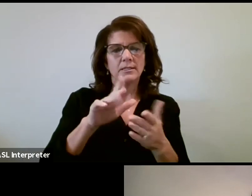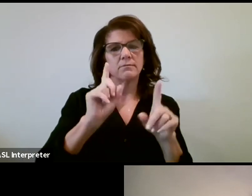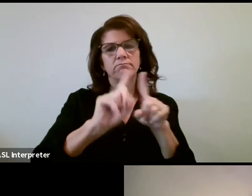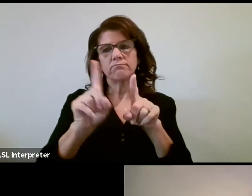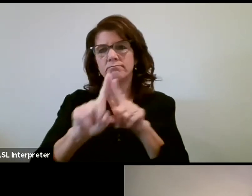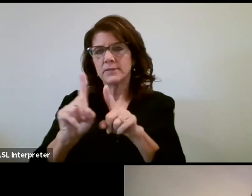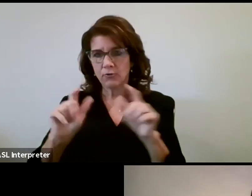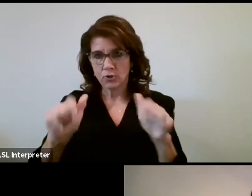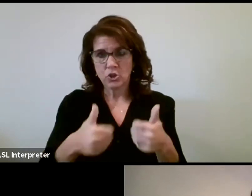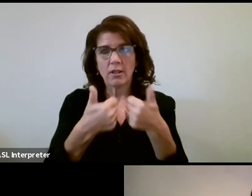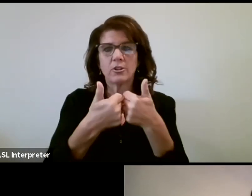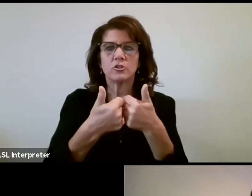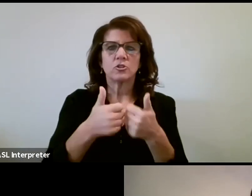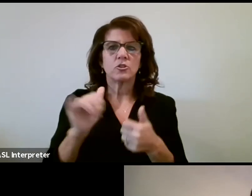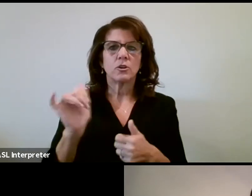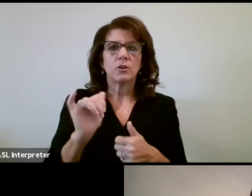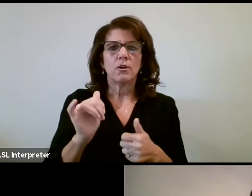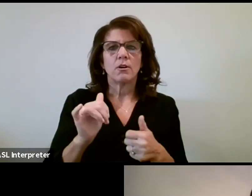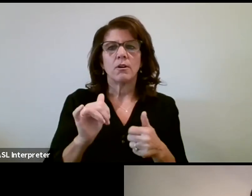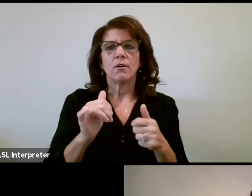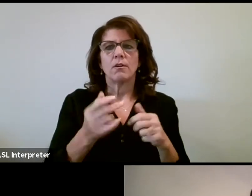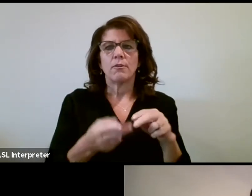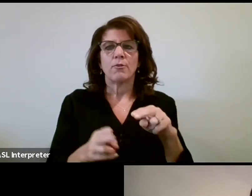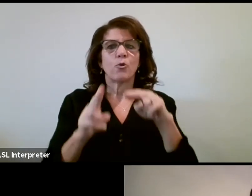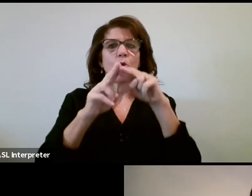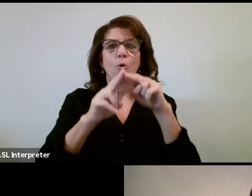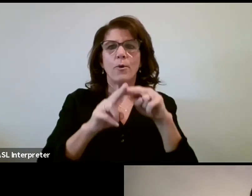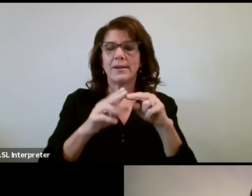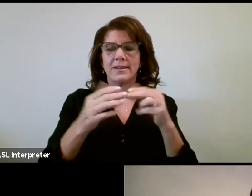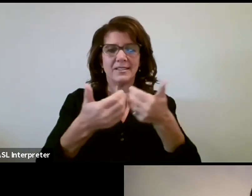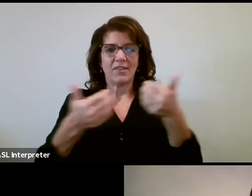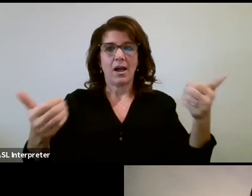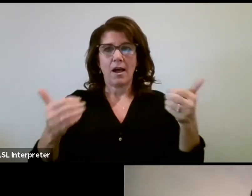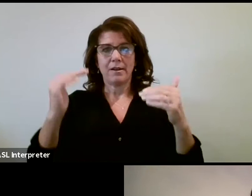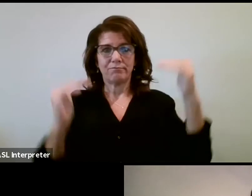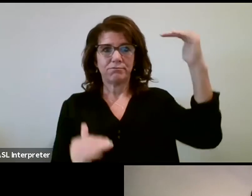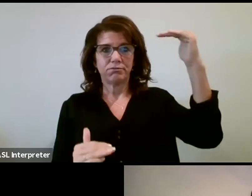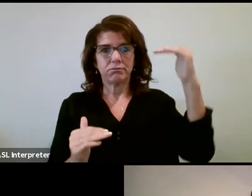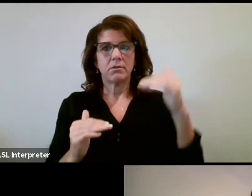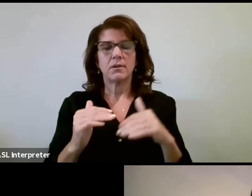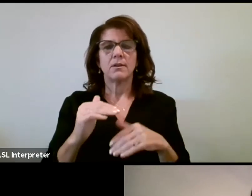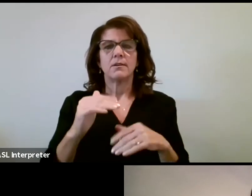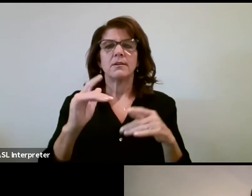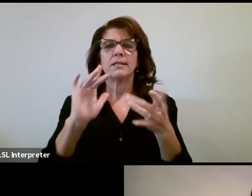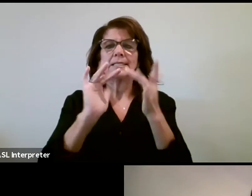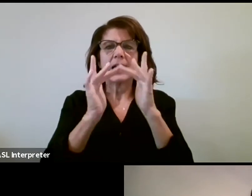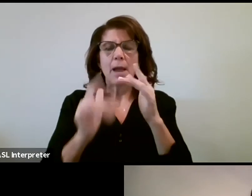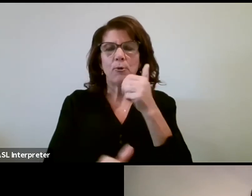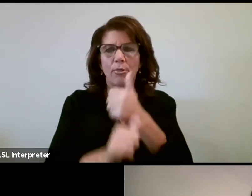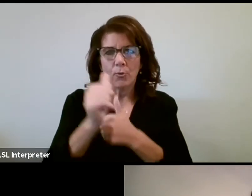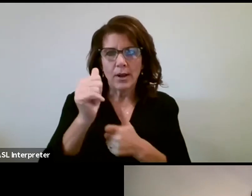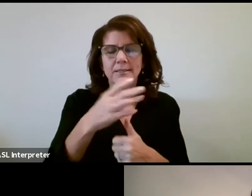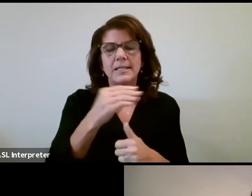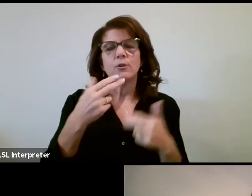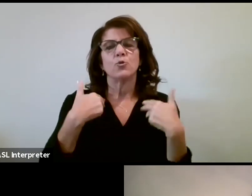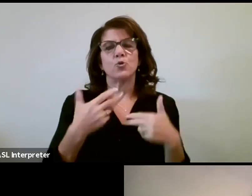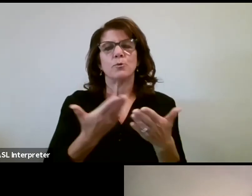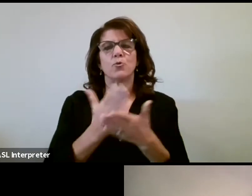of challenges such as the growing digital divide, cyber threats, and human rights